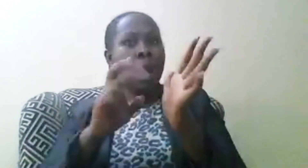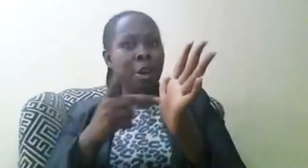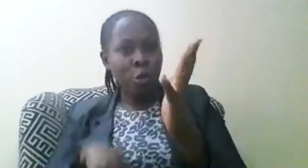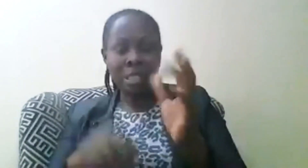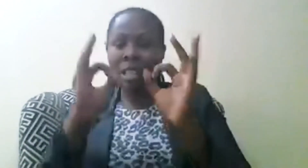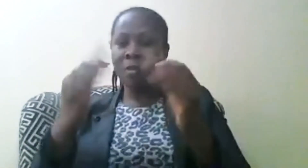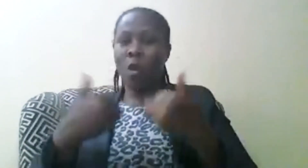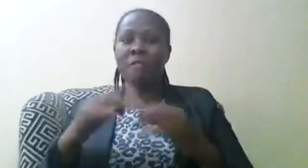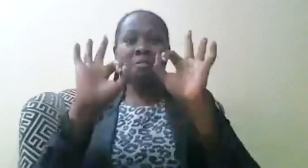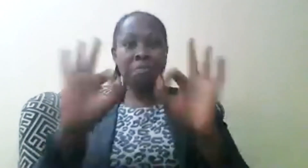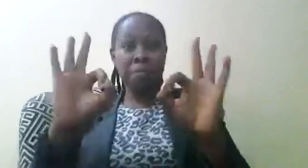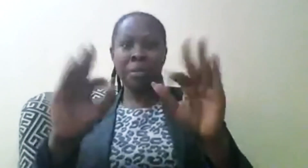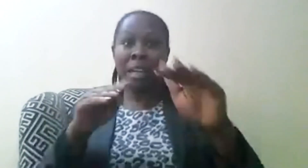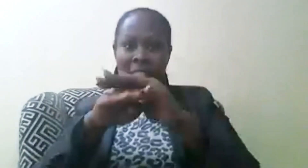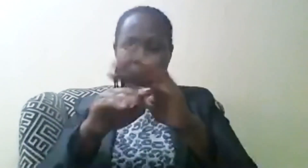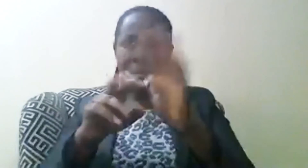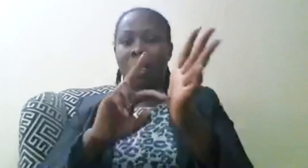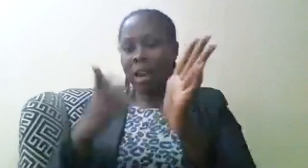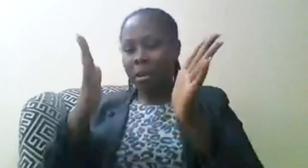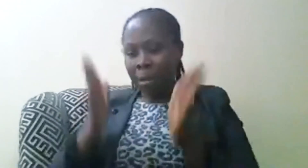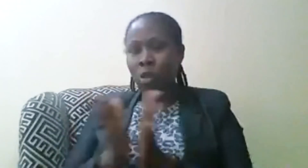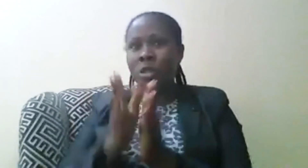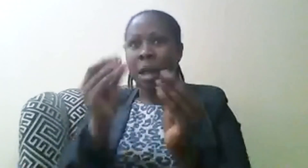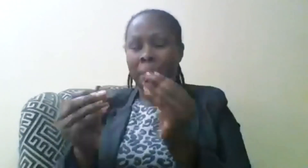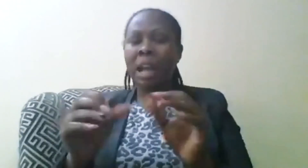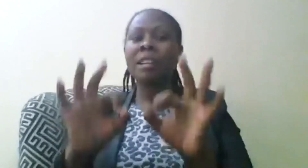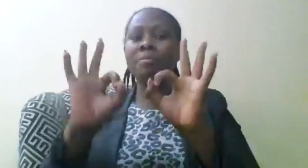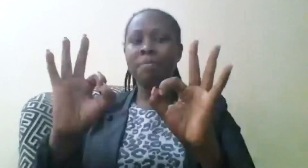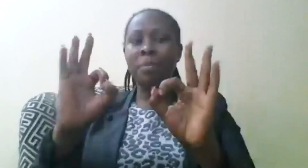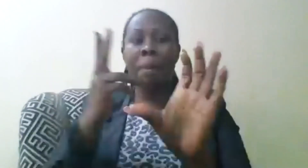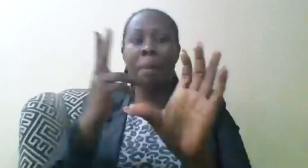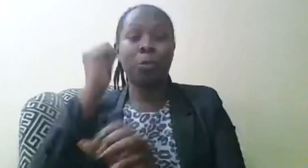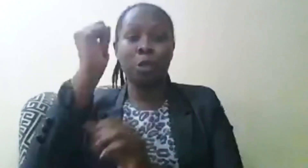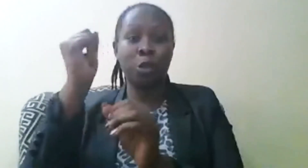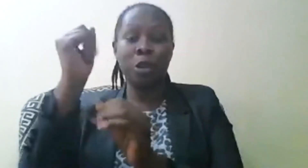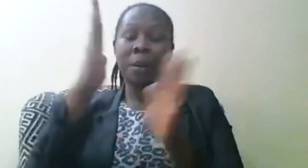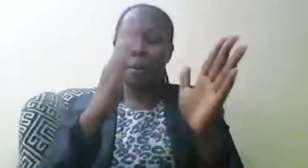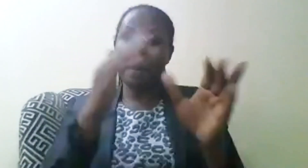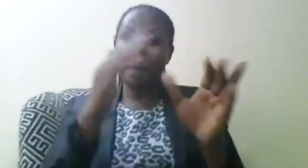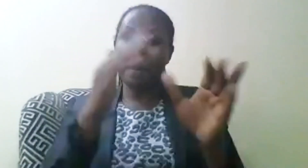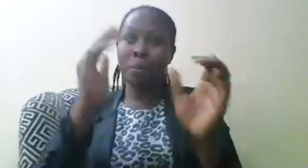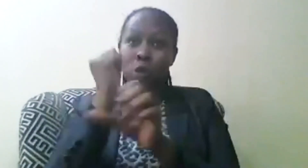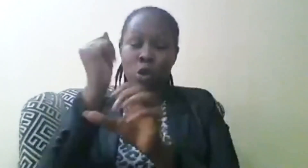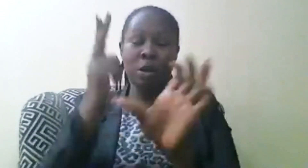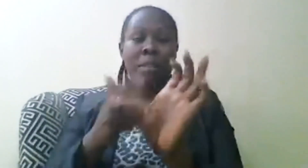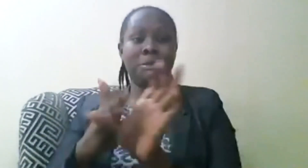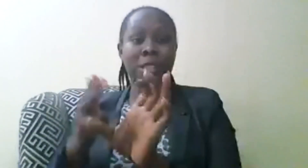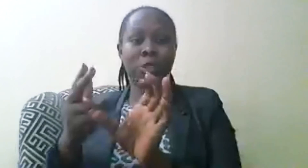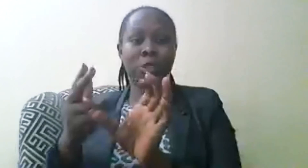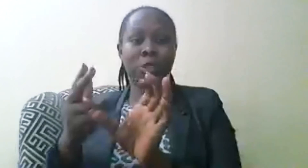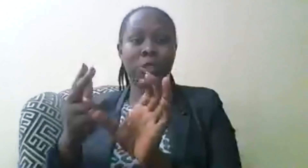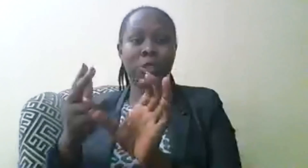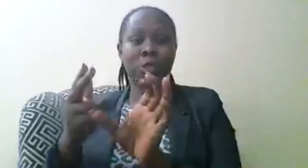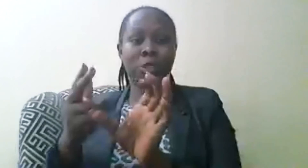starting from accessibility. This means if we can access every place in